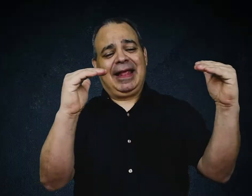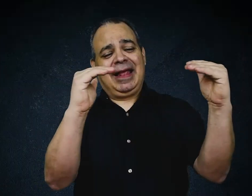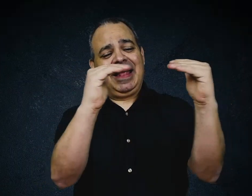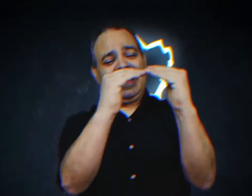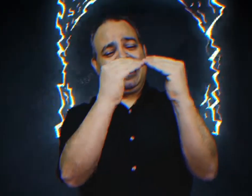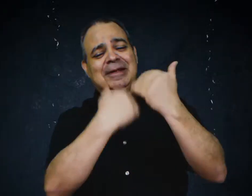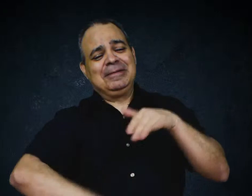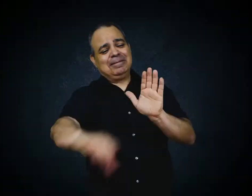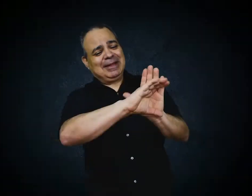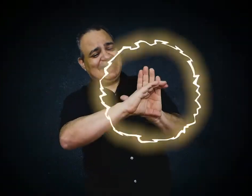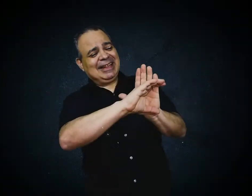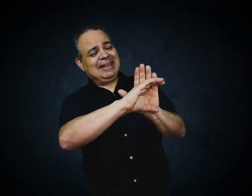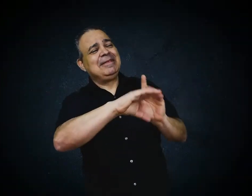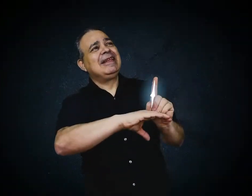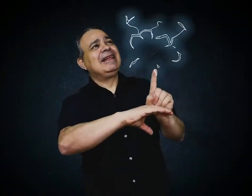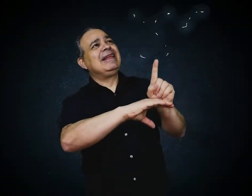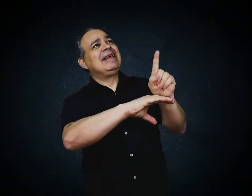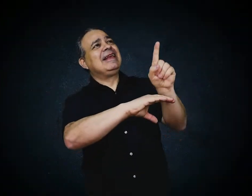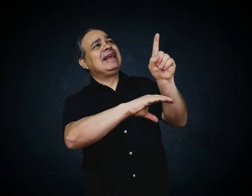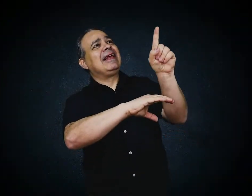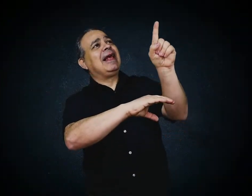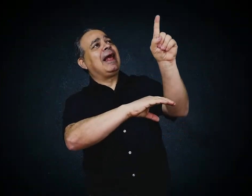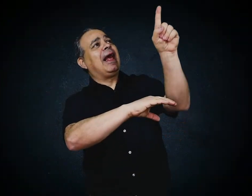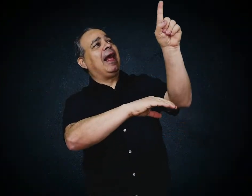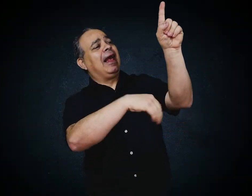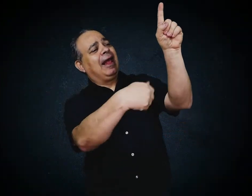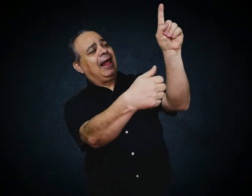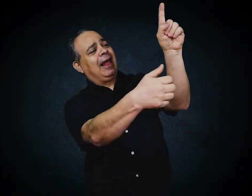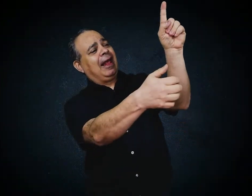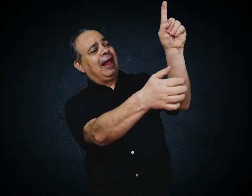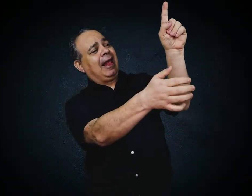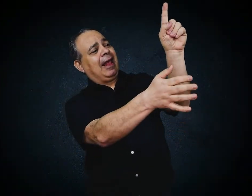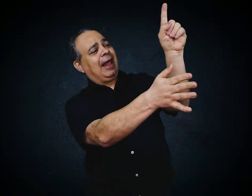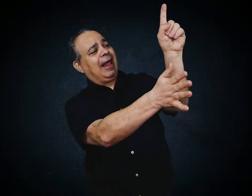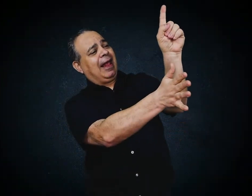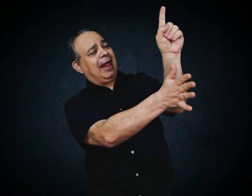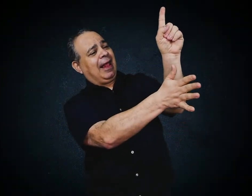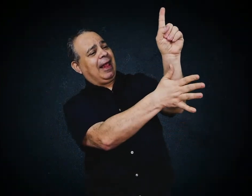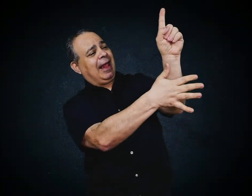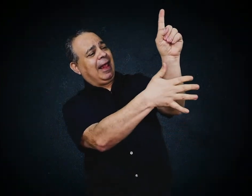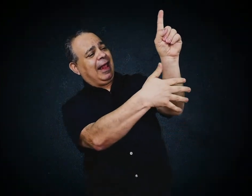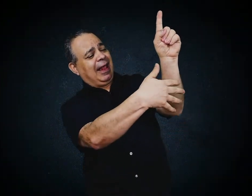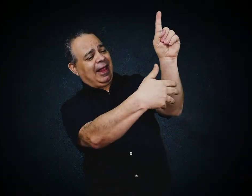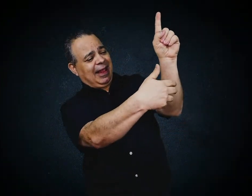Still our proud flag half-masted unfurls.